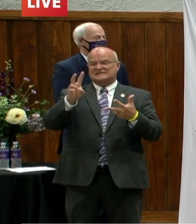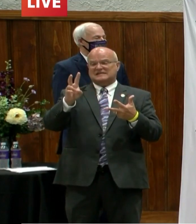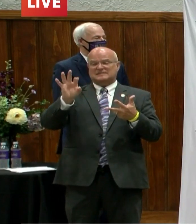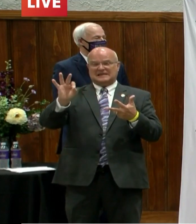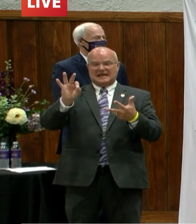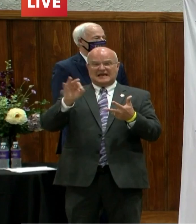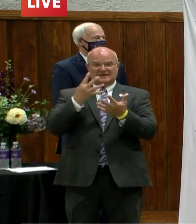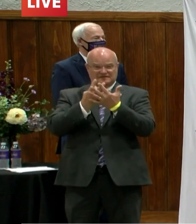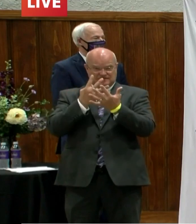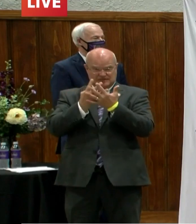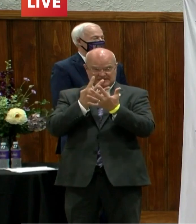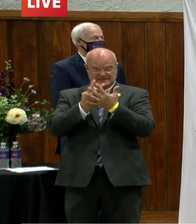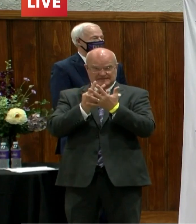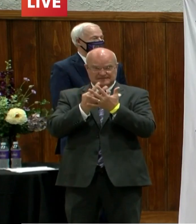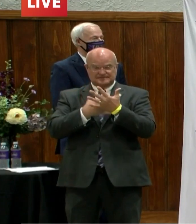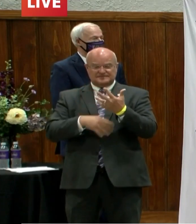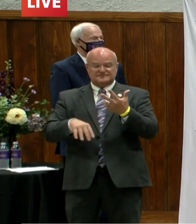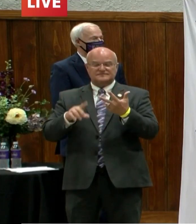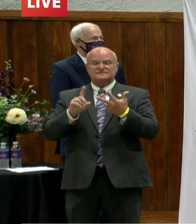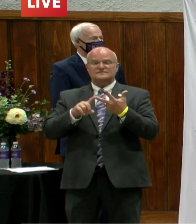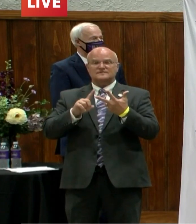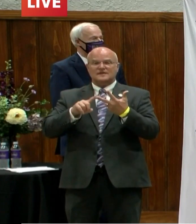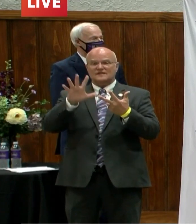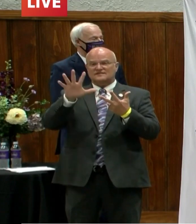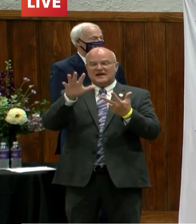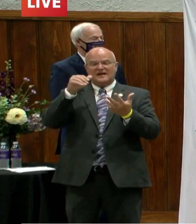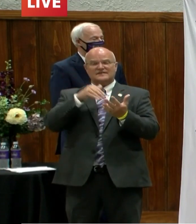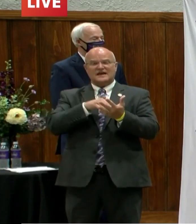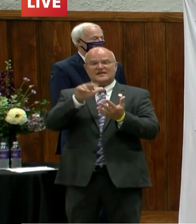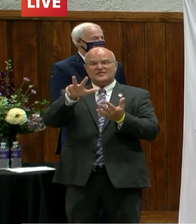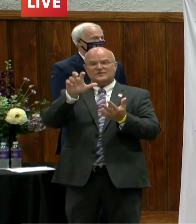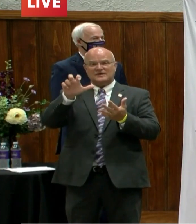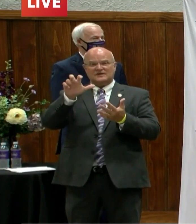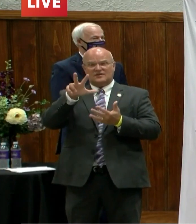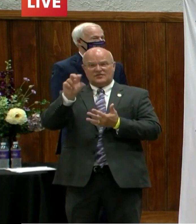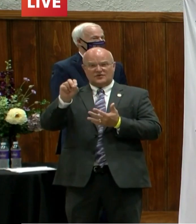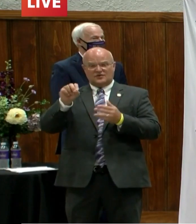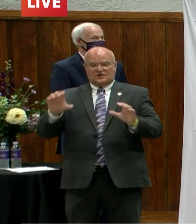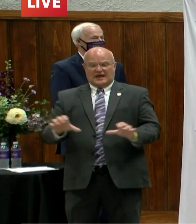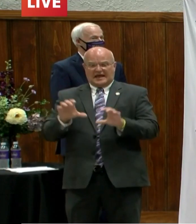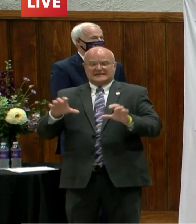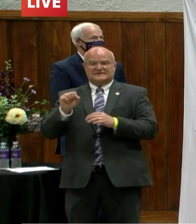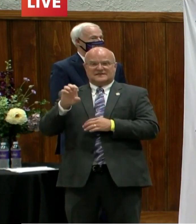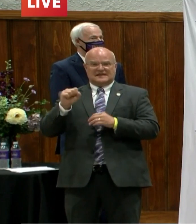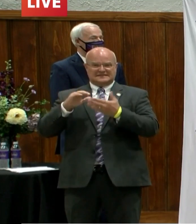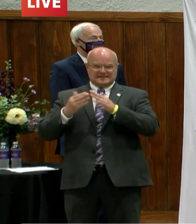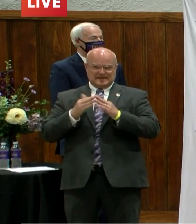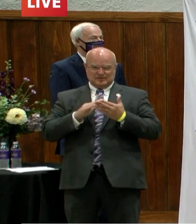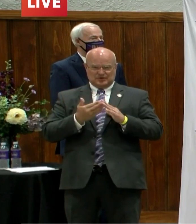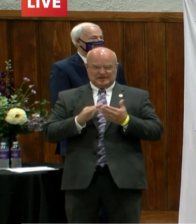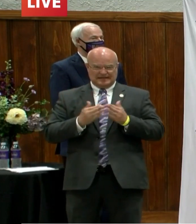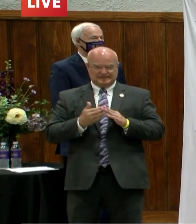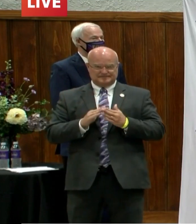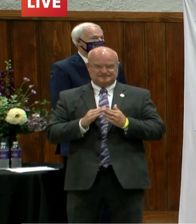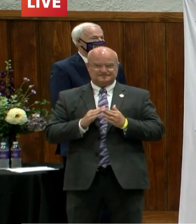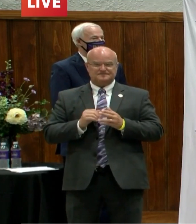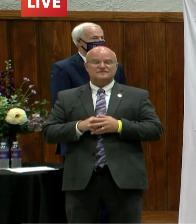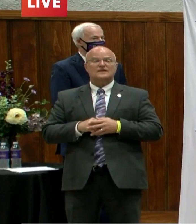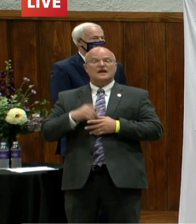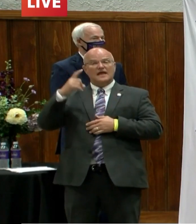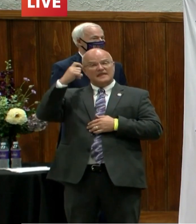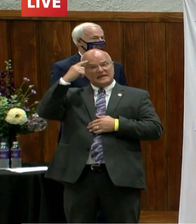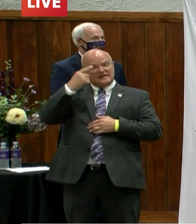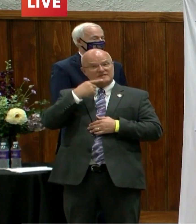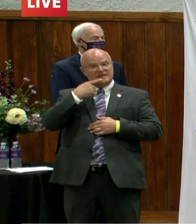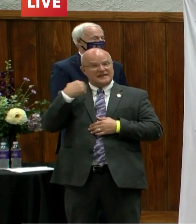979 are in correctional facilities, and 5,330 are active cases in the community. The governor